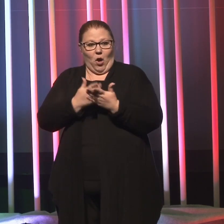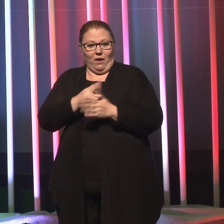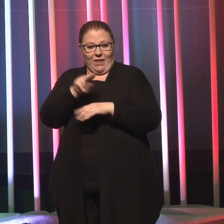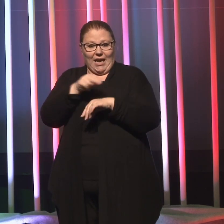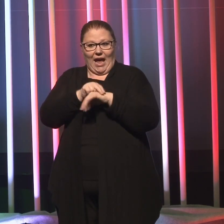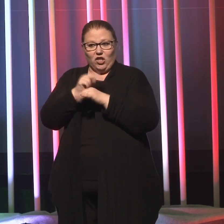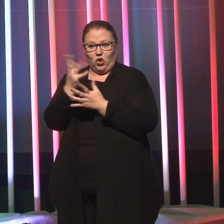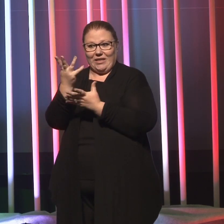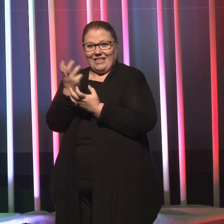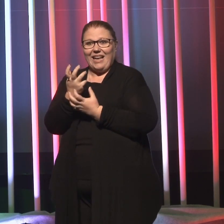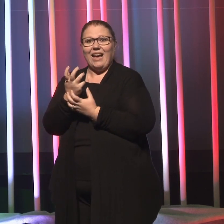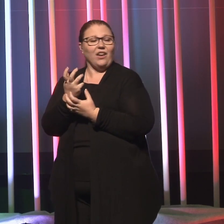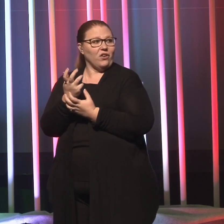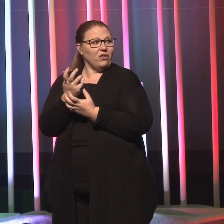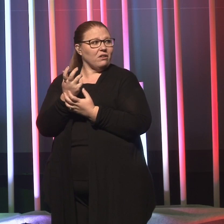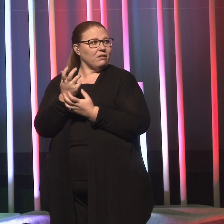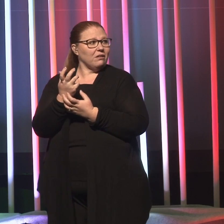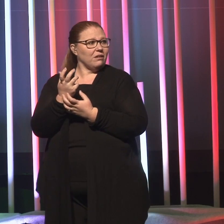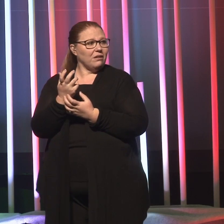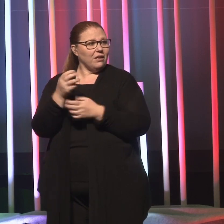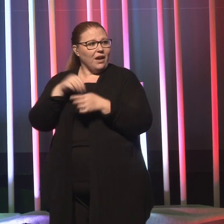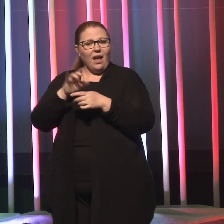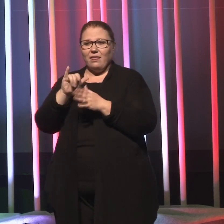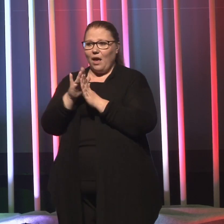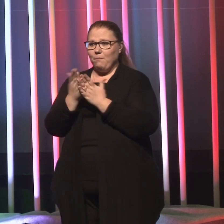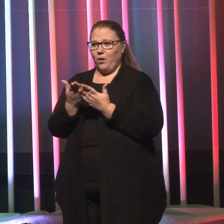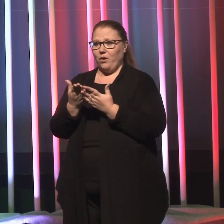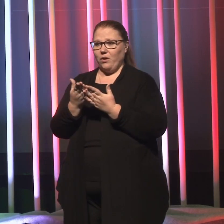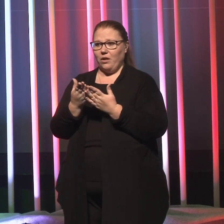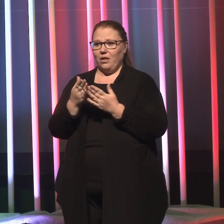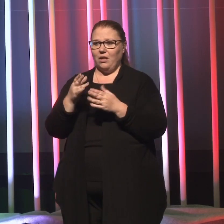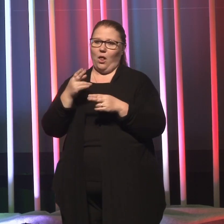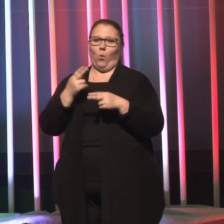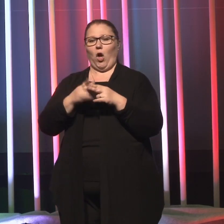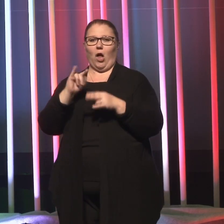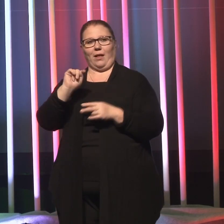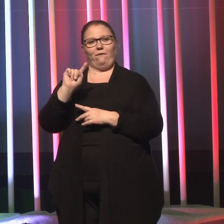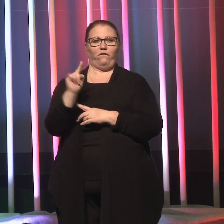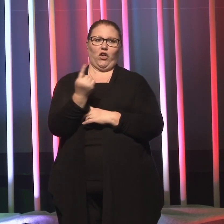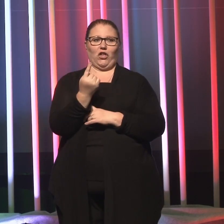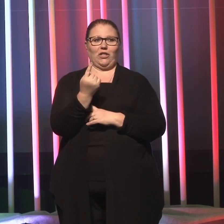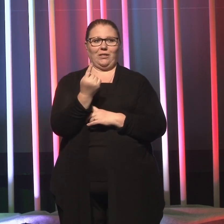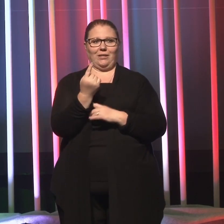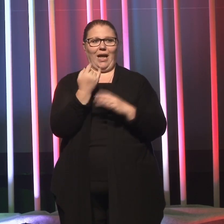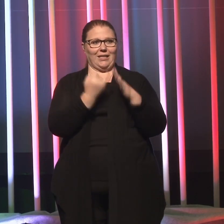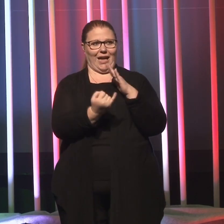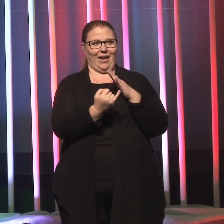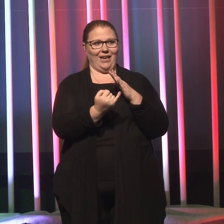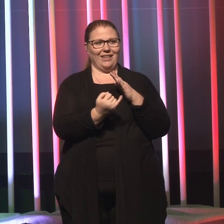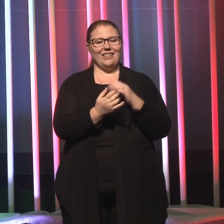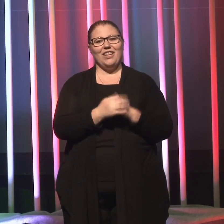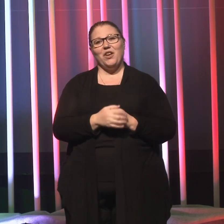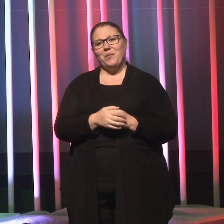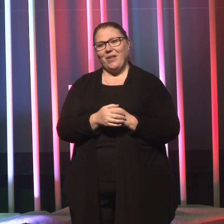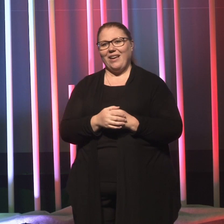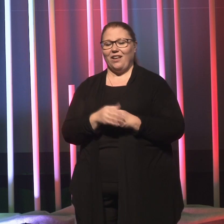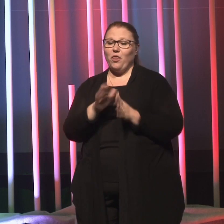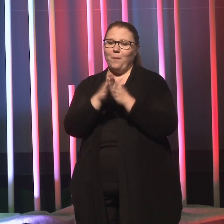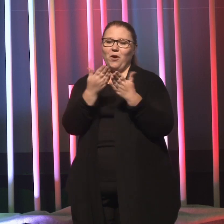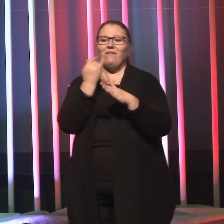desire. And so in this book, we'll call it First Isaiah. There's a book in the Bible we have called Isaiah, but there's actually